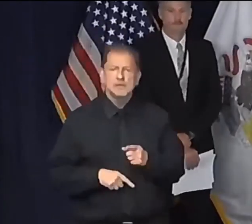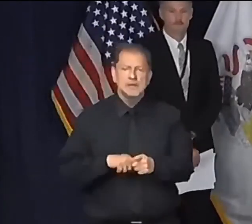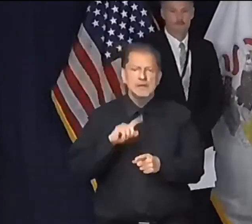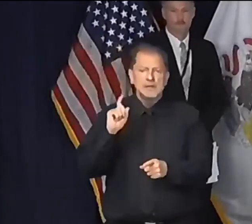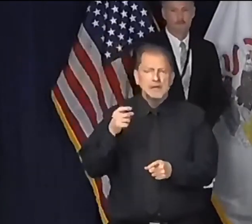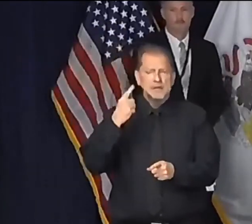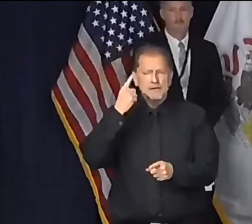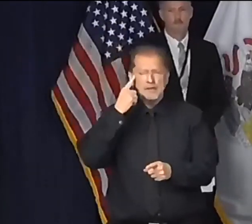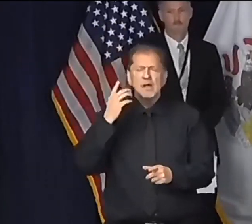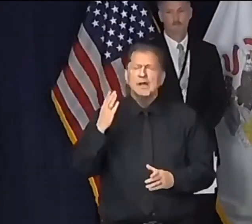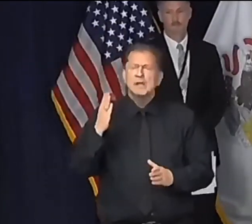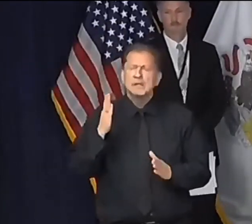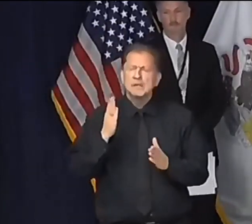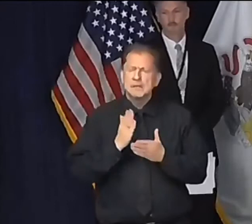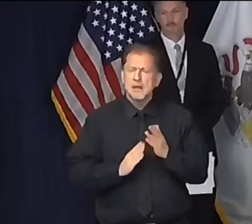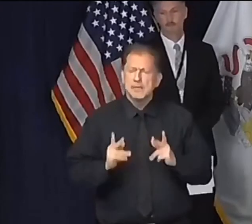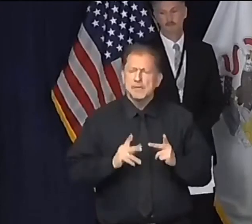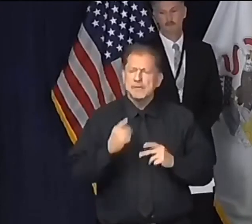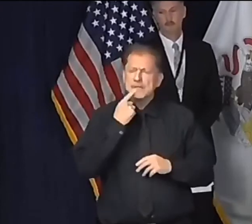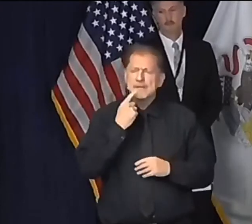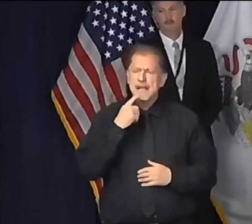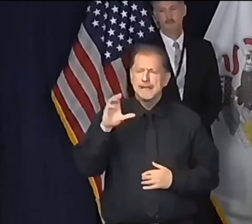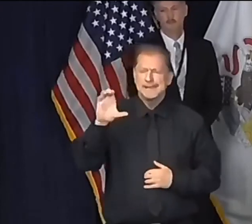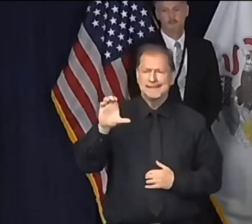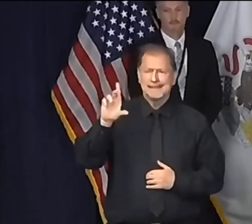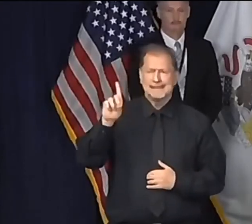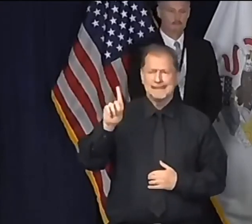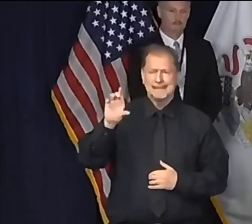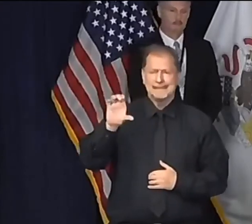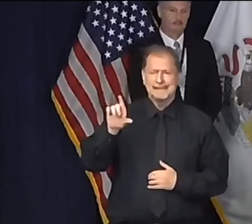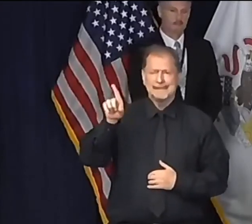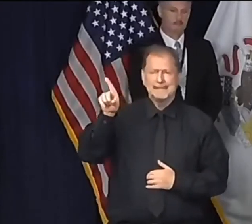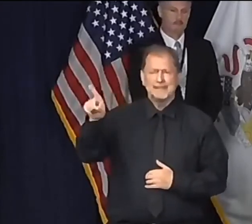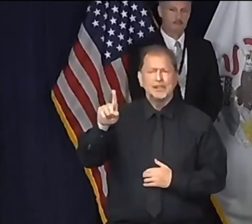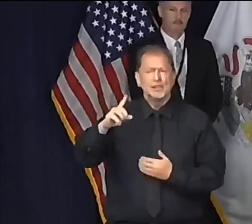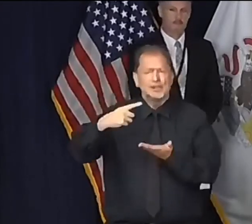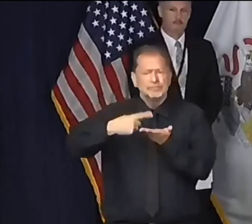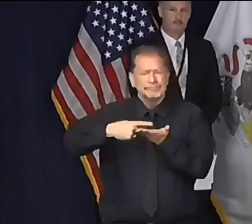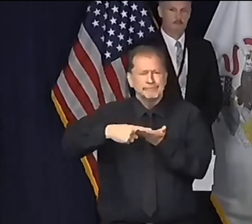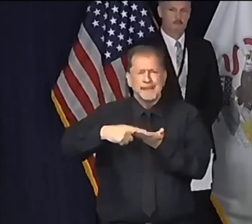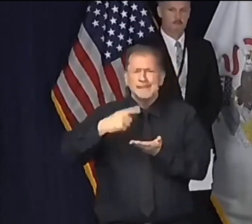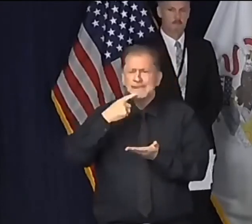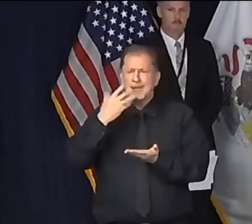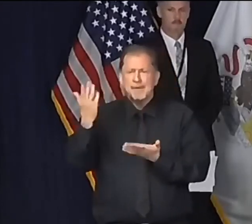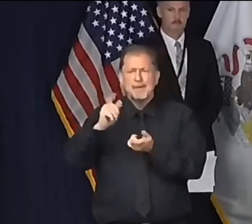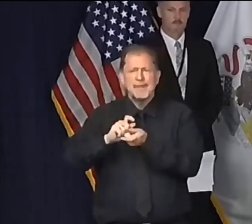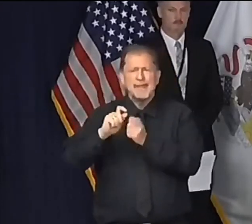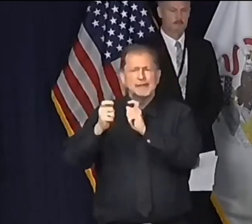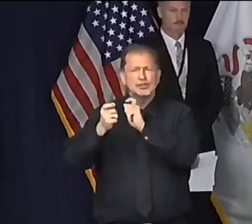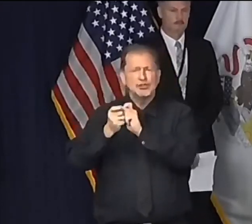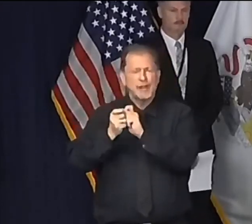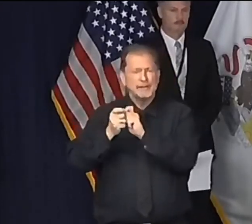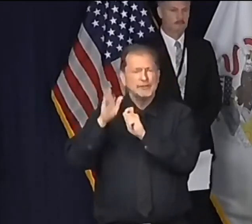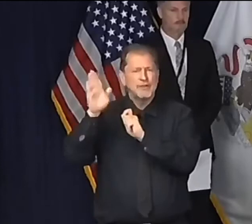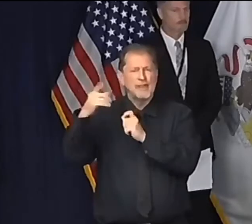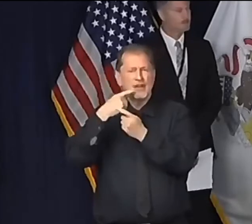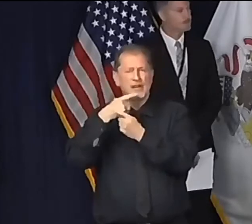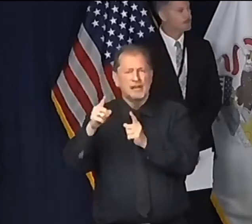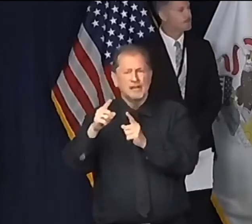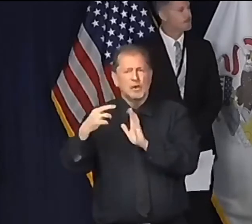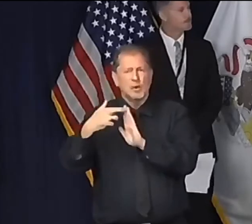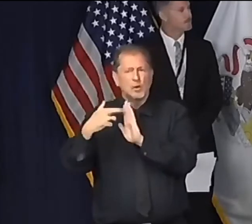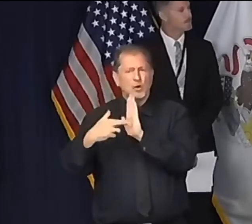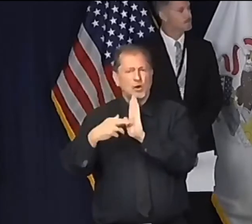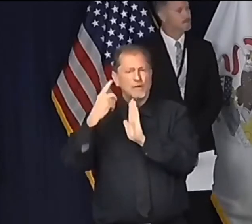some discussion today that the CDC is considering changing its guidelines for self-isolation, making